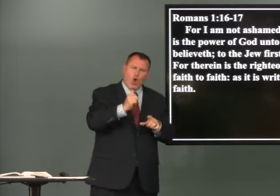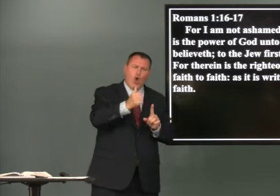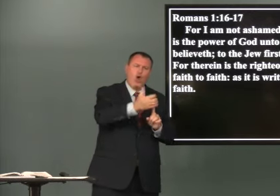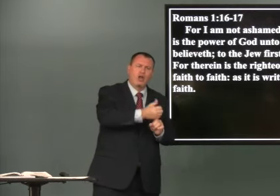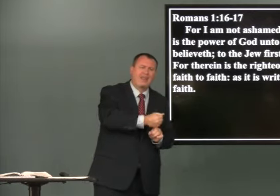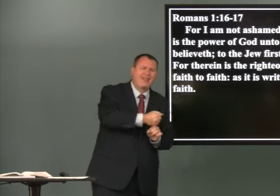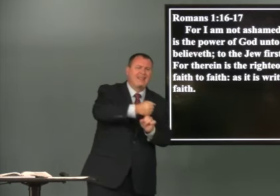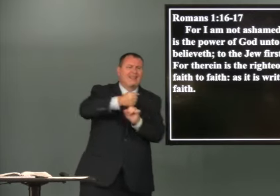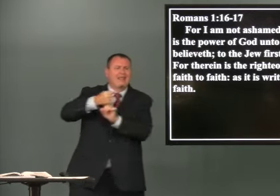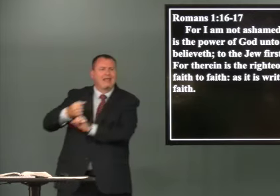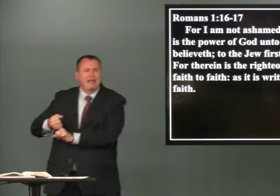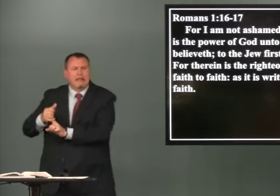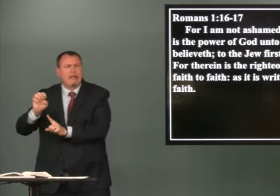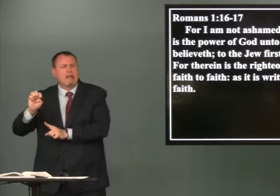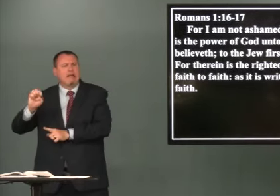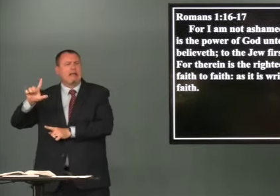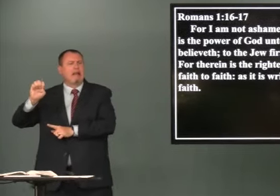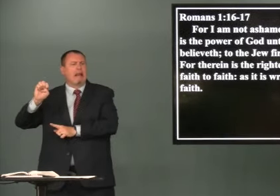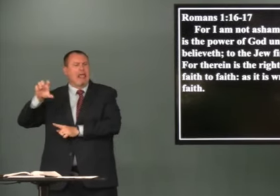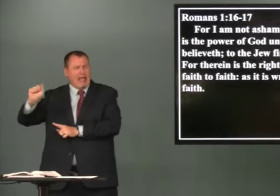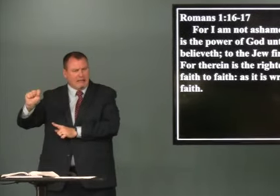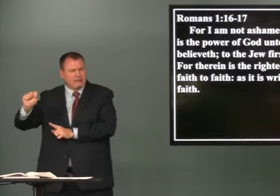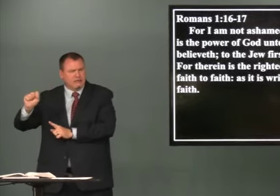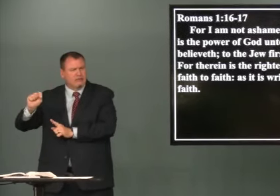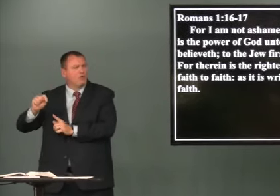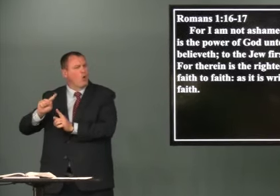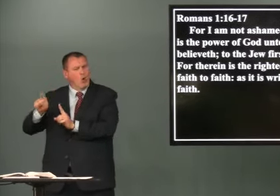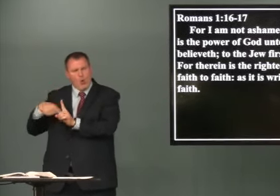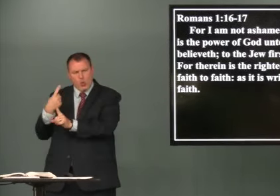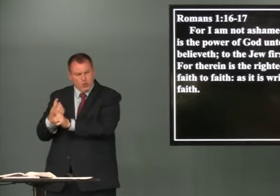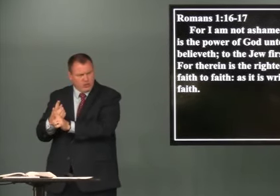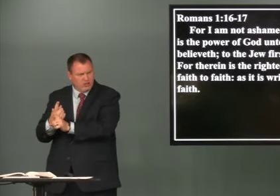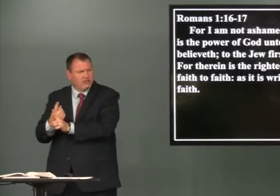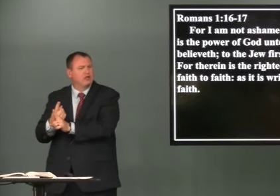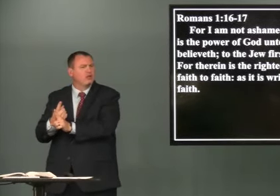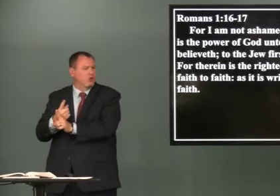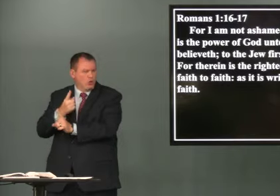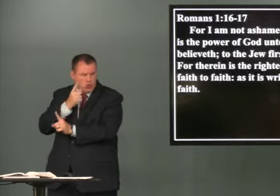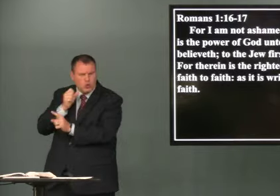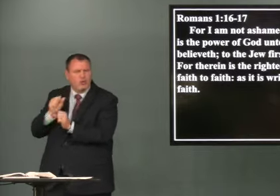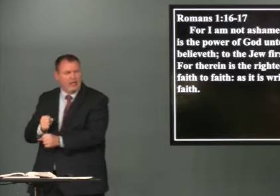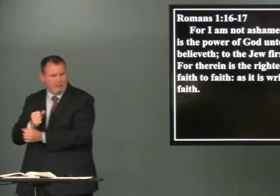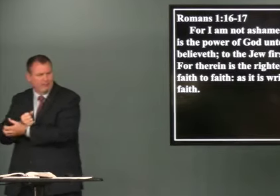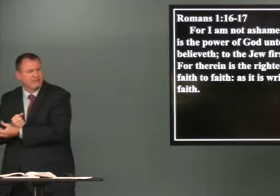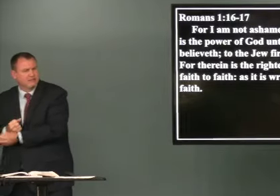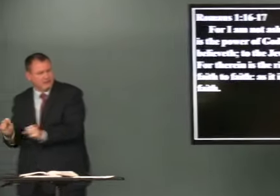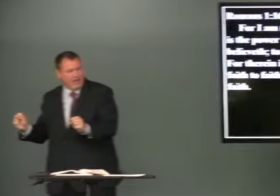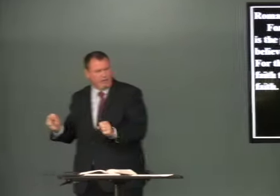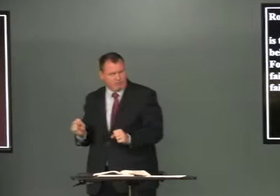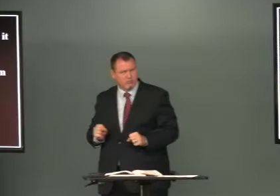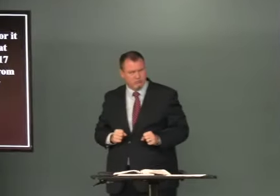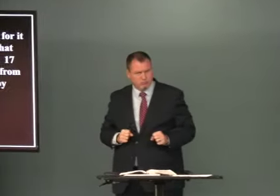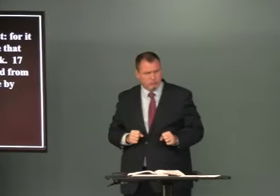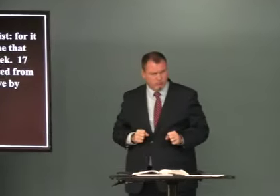to those who are called the elect only who can be saved